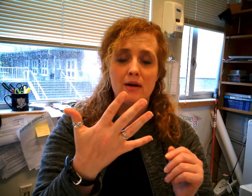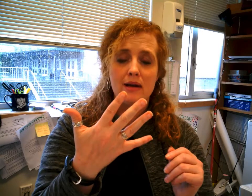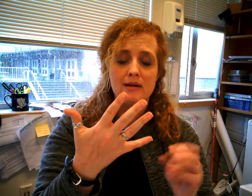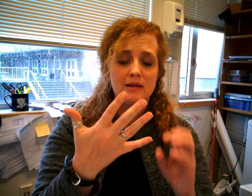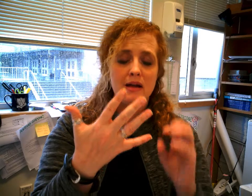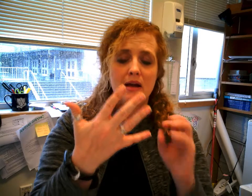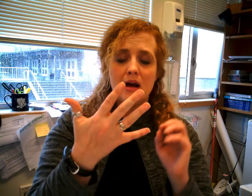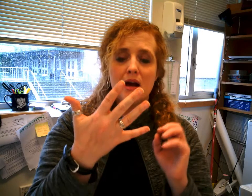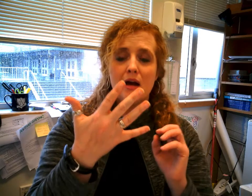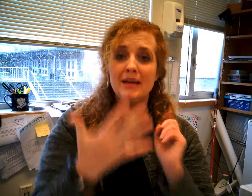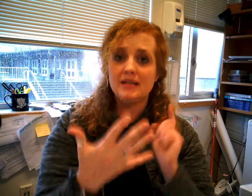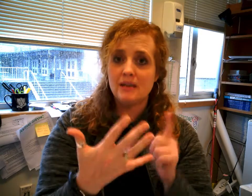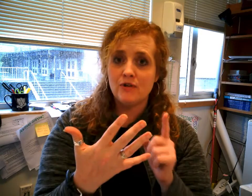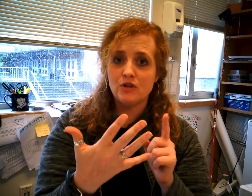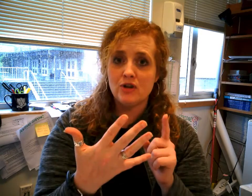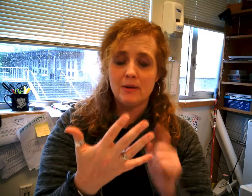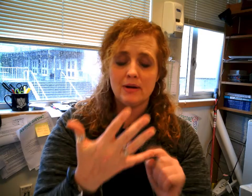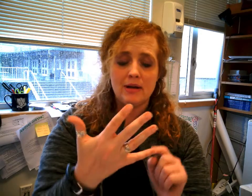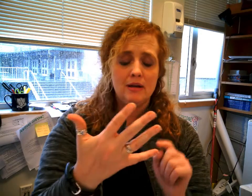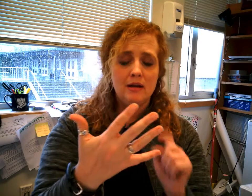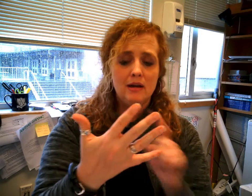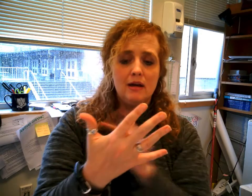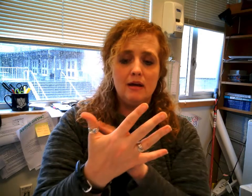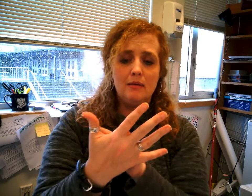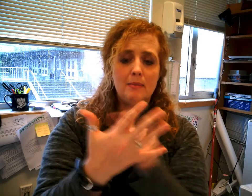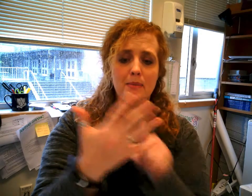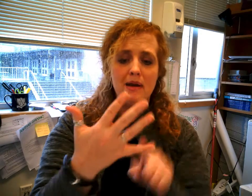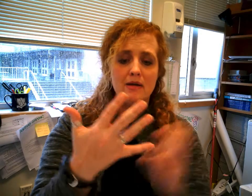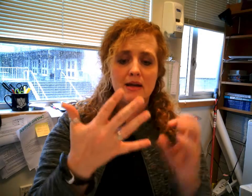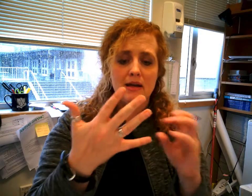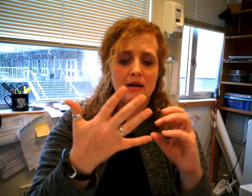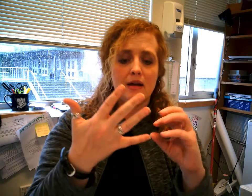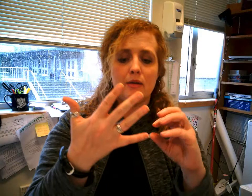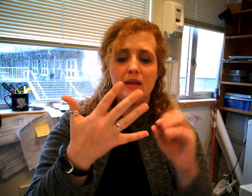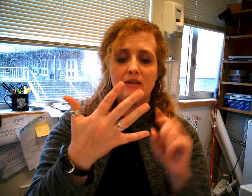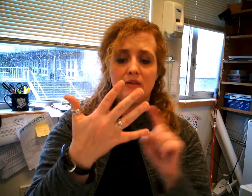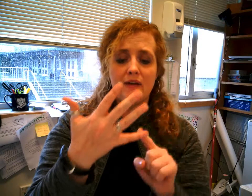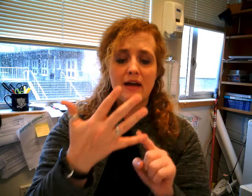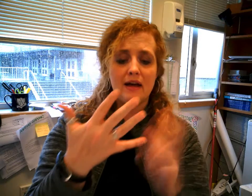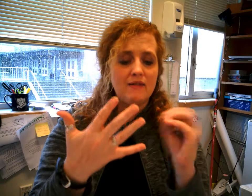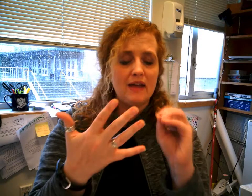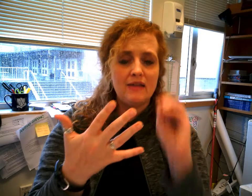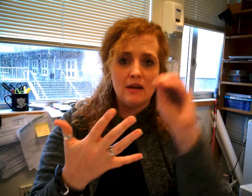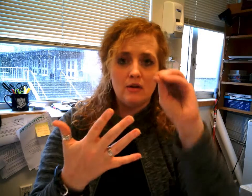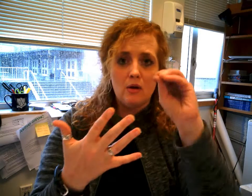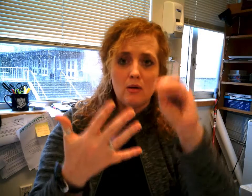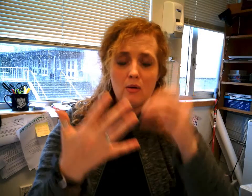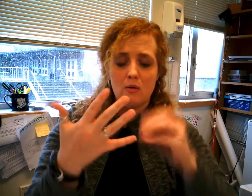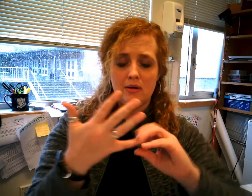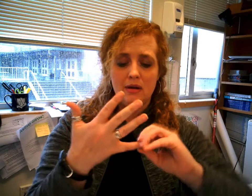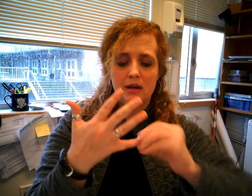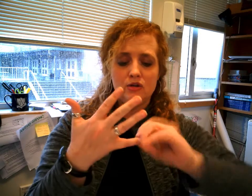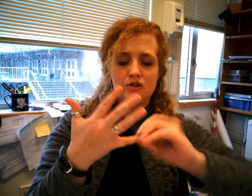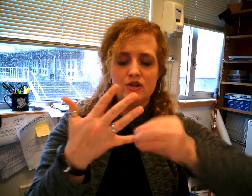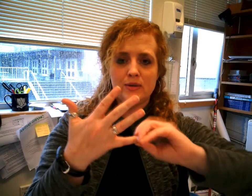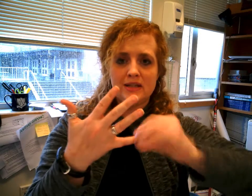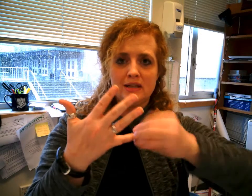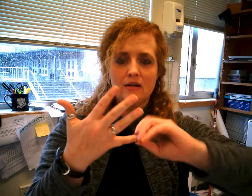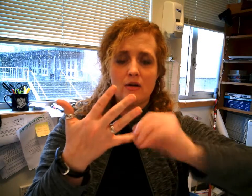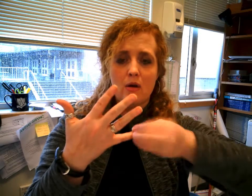berries, except for strawberry. Berry, it's a 5 and then an O, and you're just twisting an O